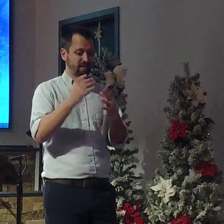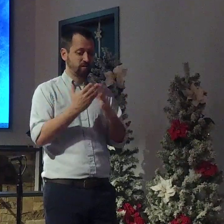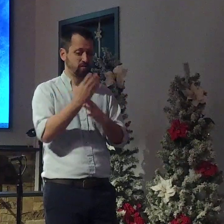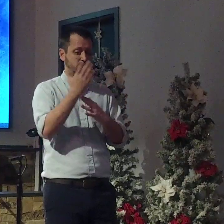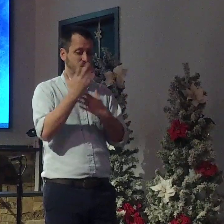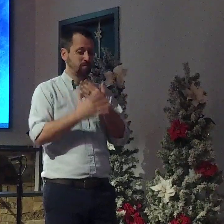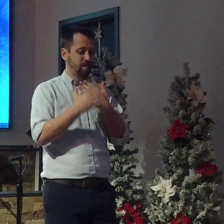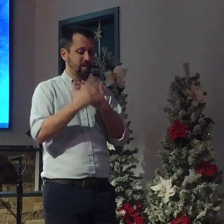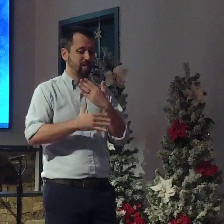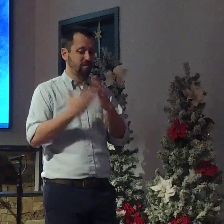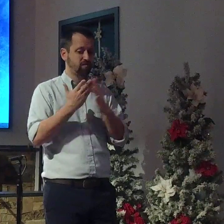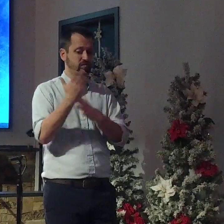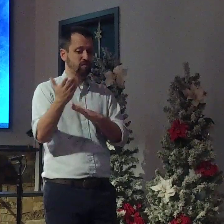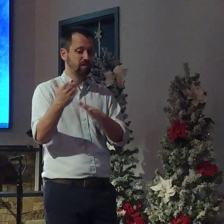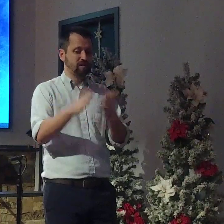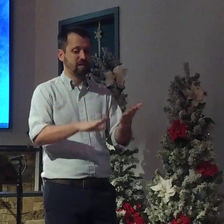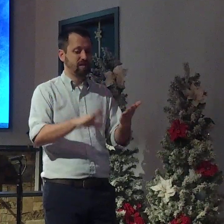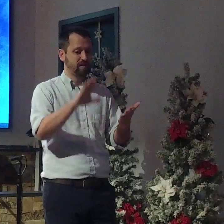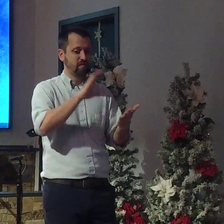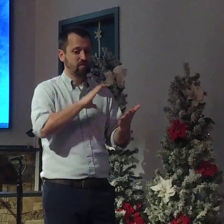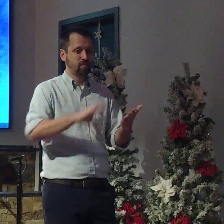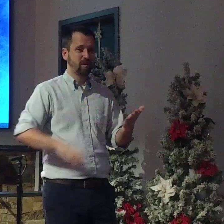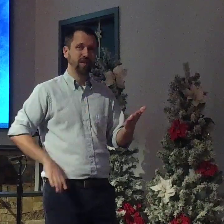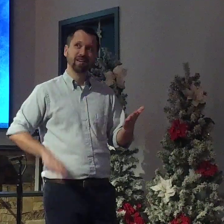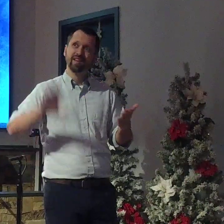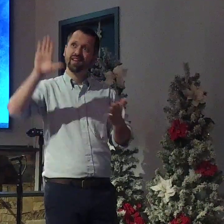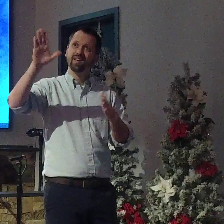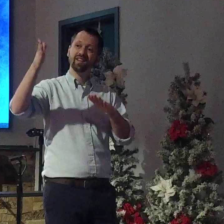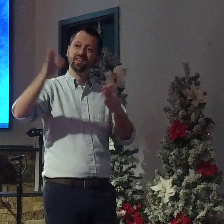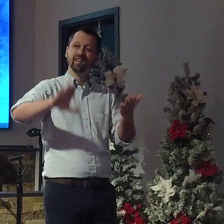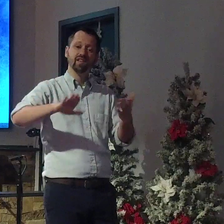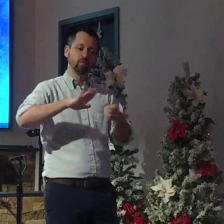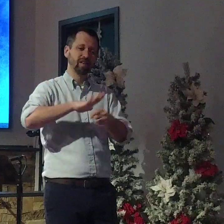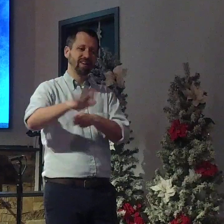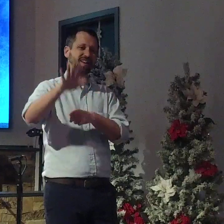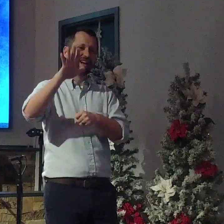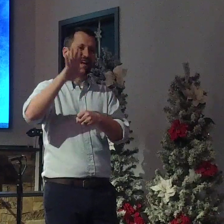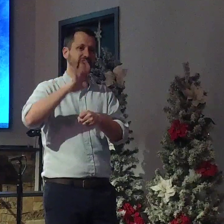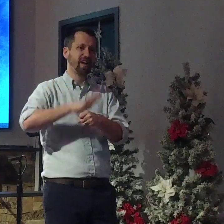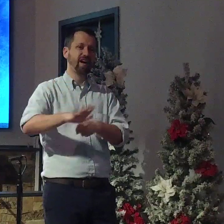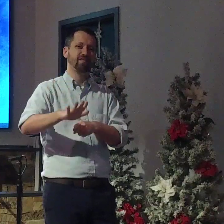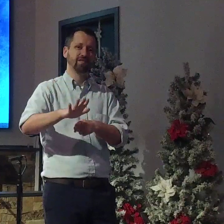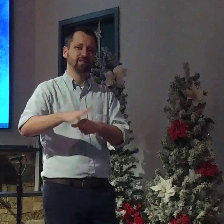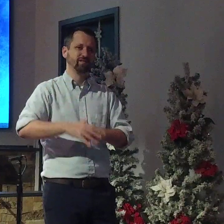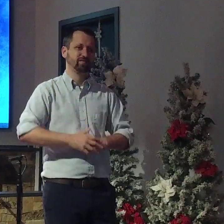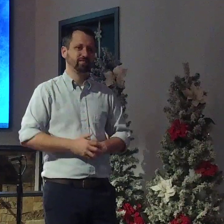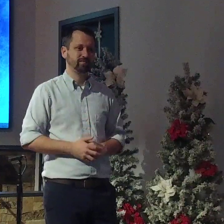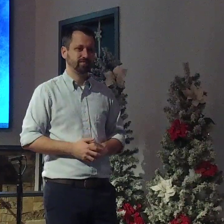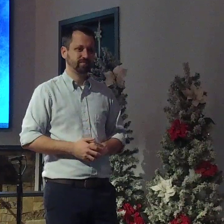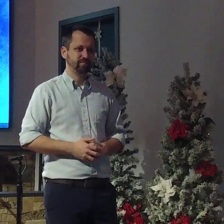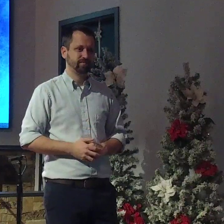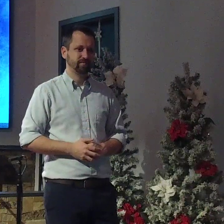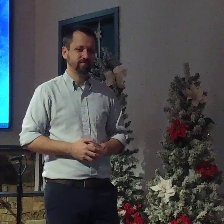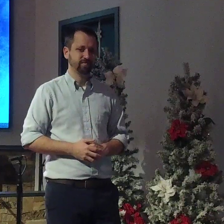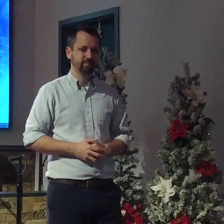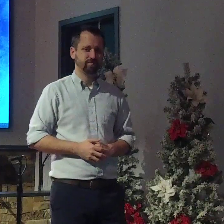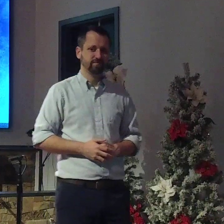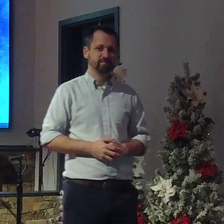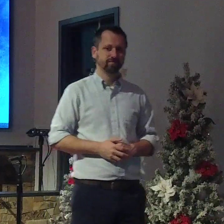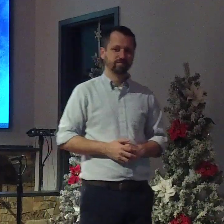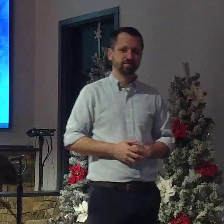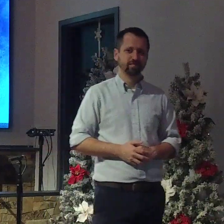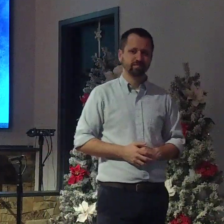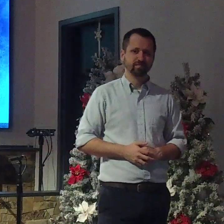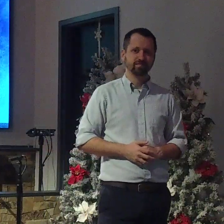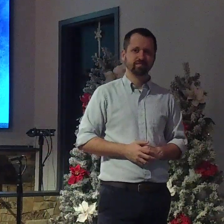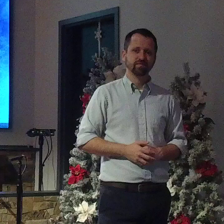set free. Turn near the end of your Bible to Hebrews chapter 2, the letter to the Hebrews chapter.